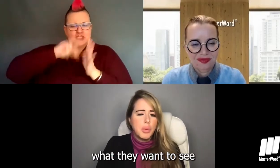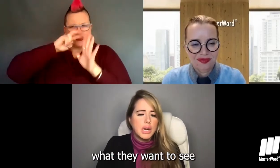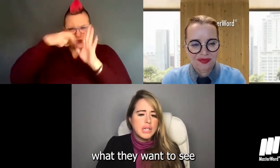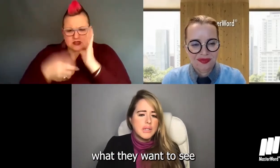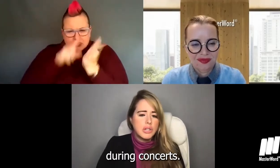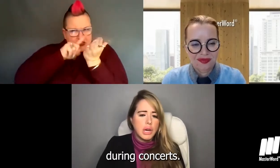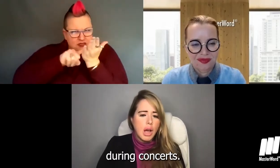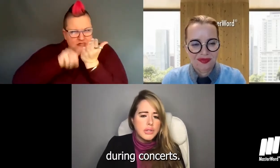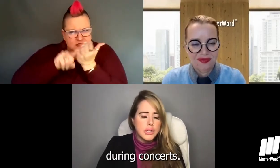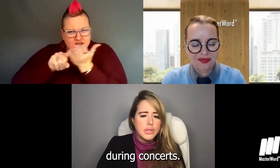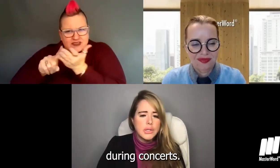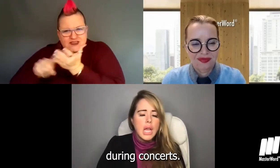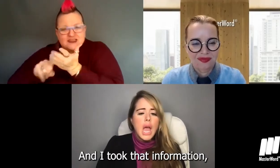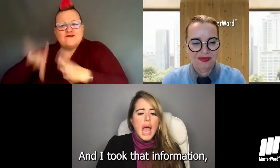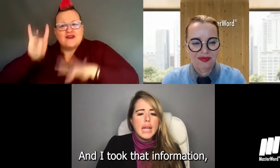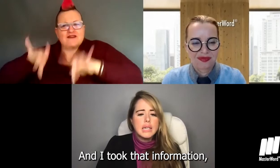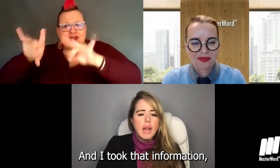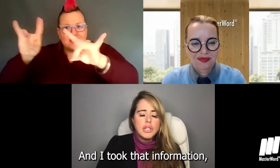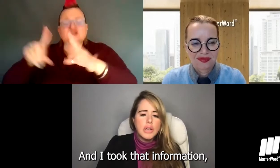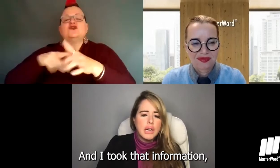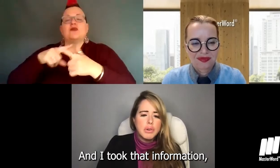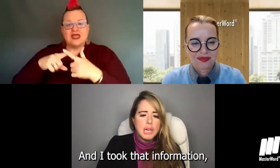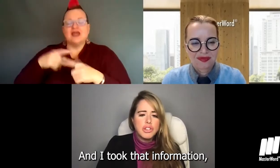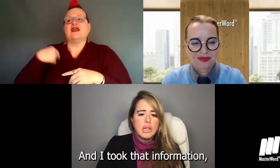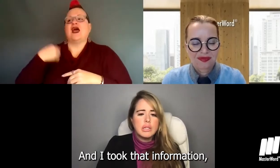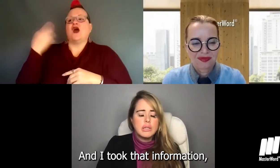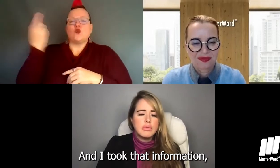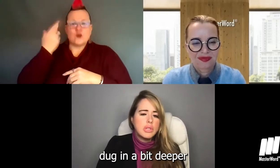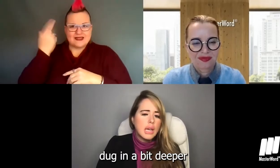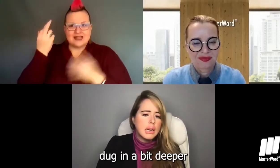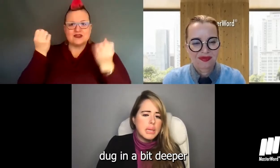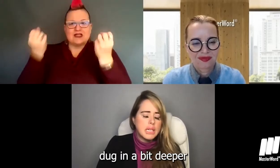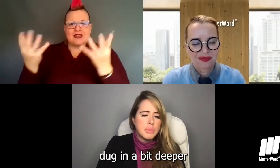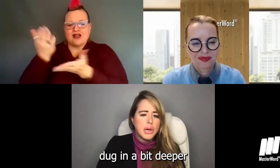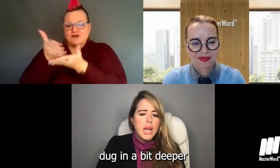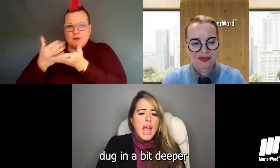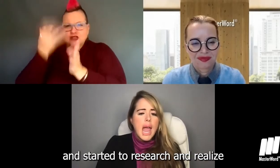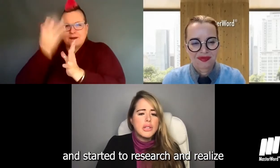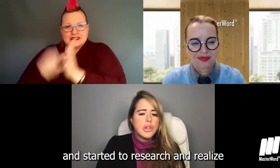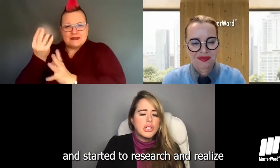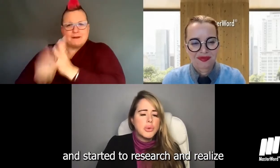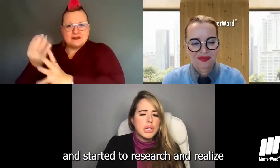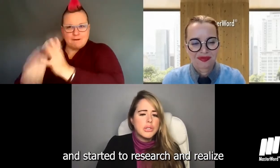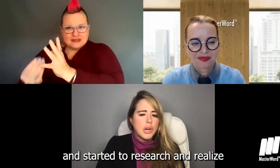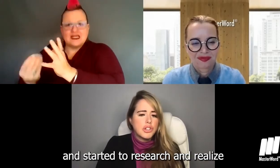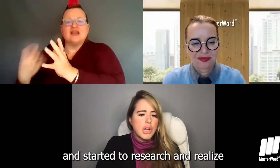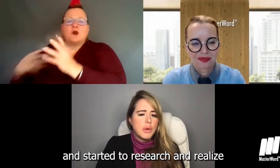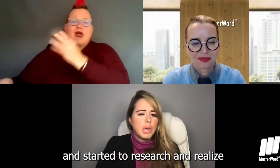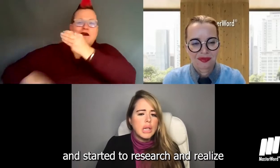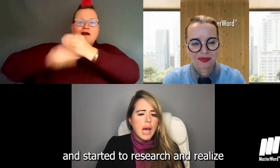wanted to see during concerts. And I took that information, dug in a bit deeper and started to research and realized